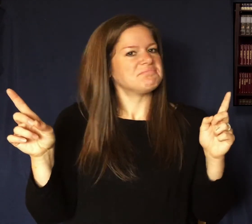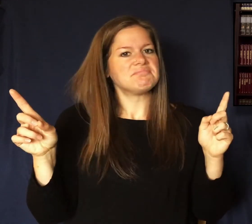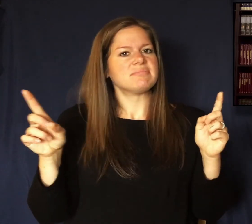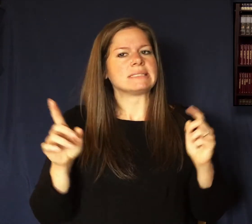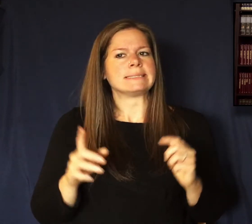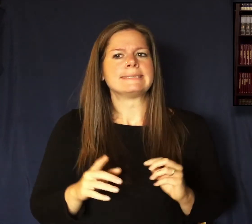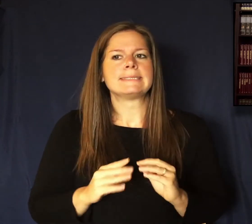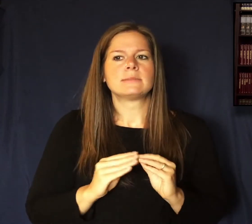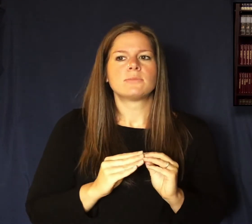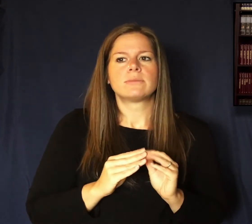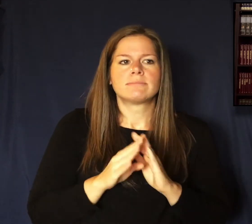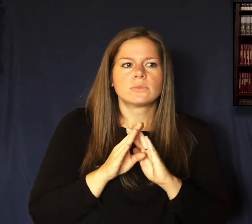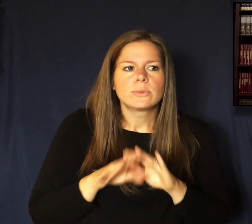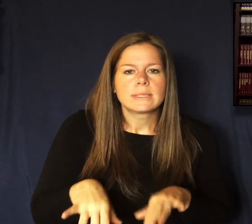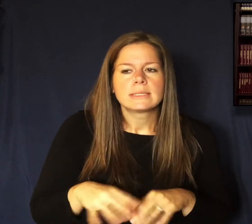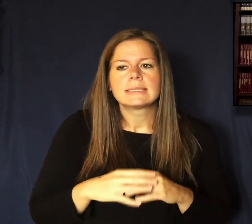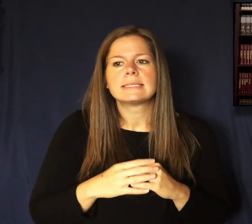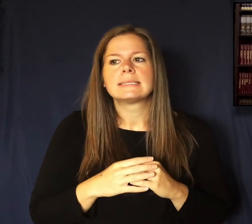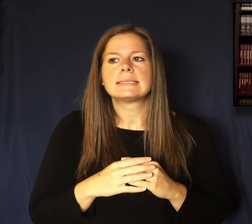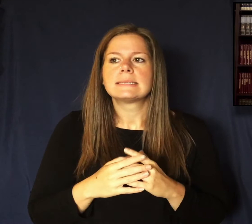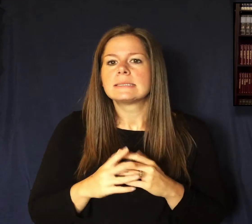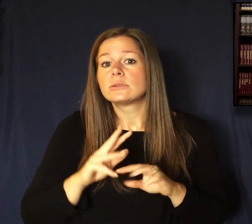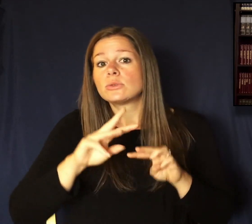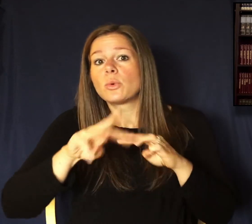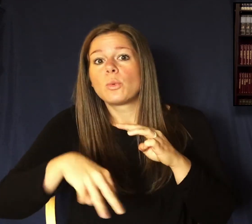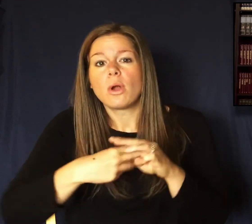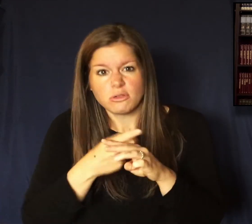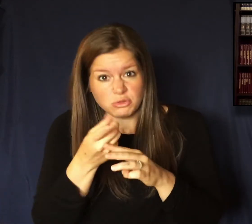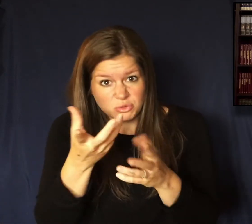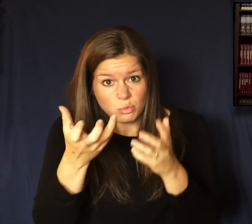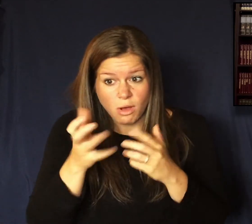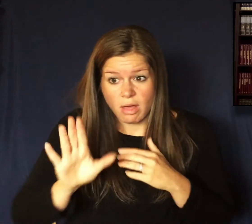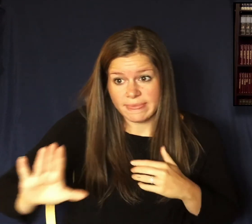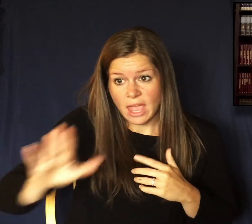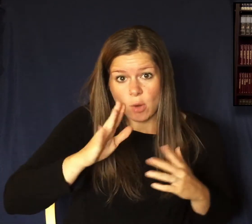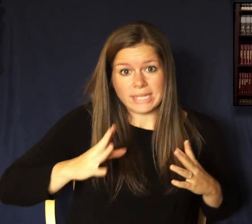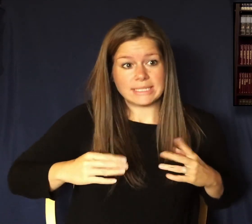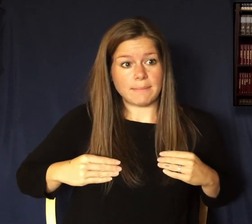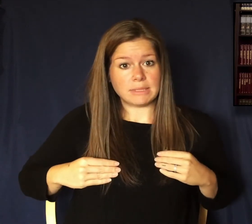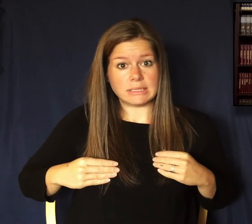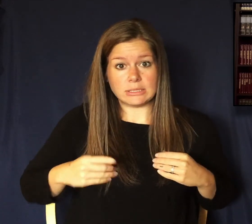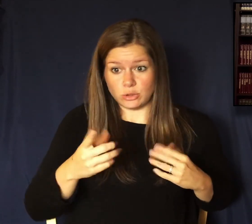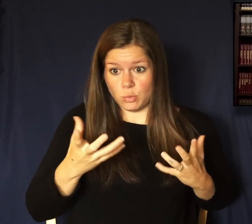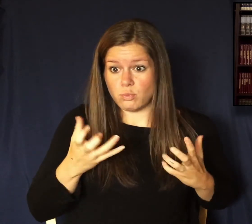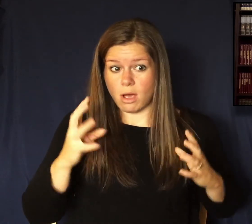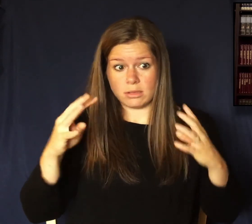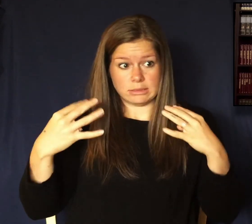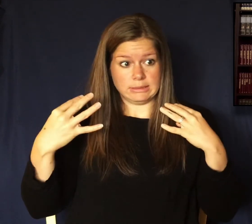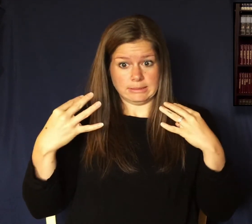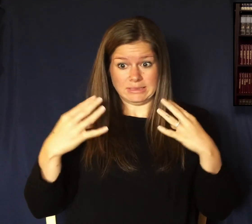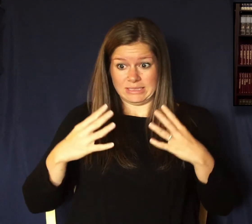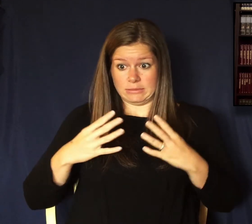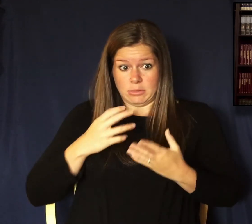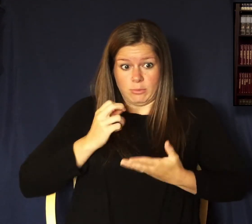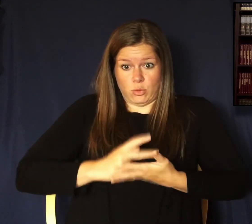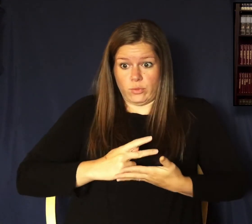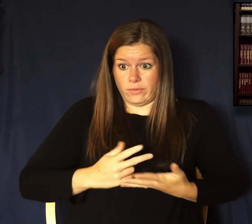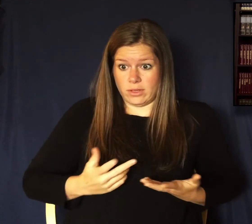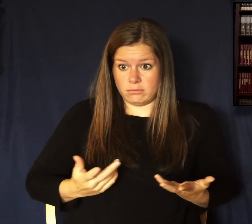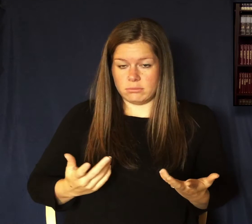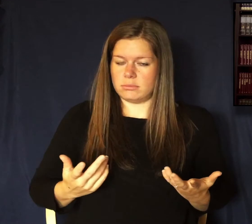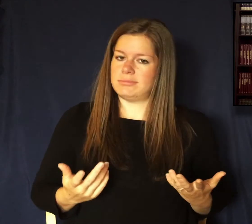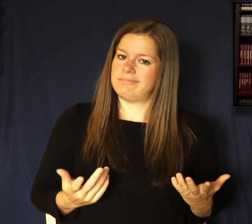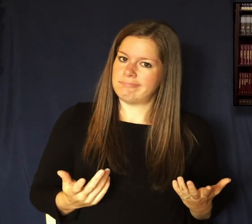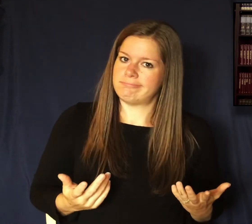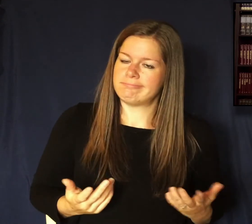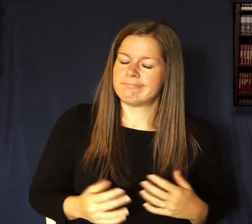world, as long as you are accepted by God? If you're like me, you struggle sometimes with pleasing people and wanting